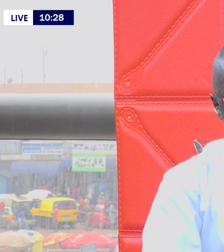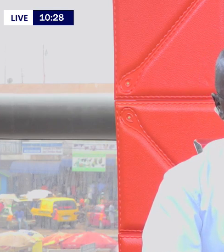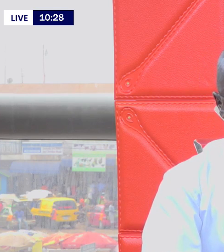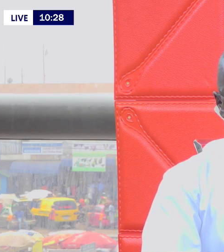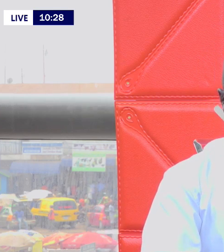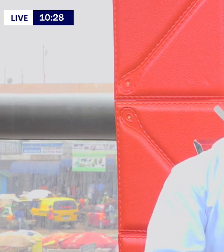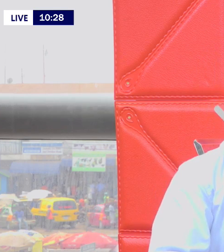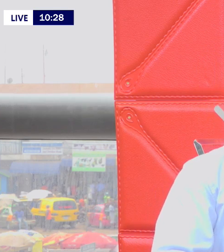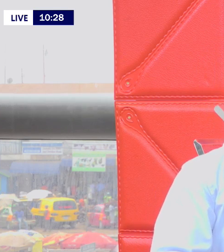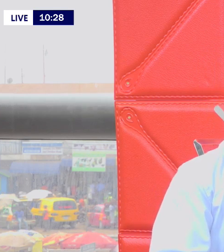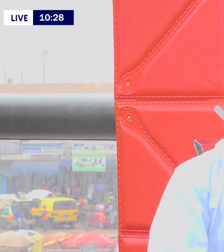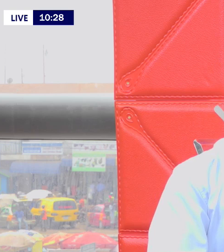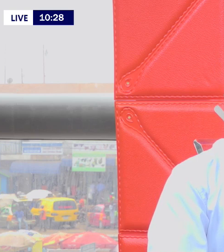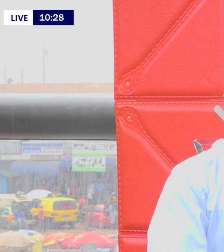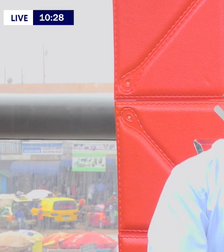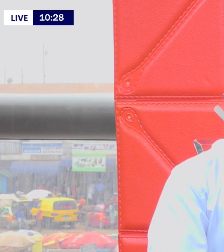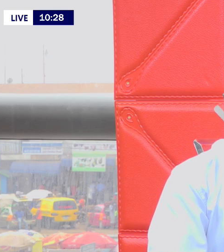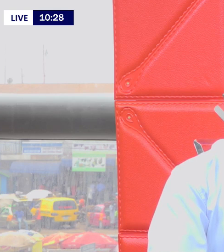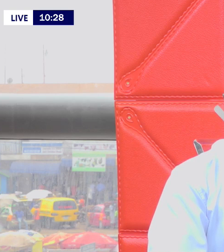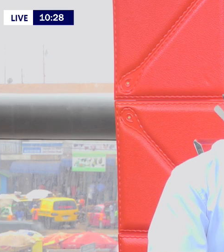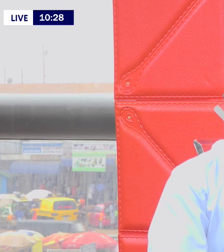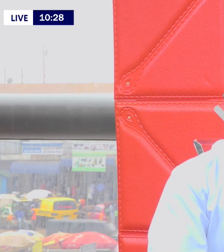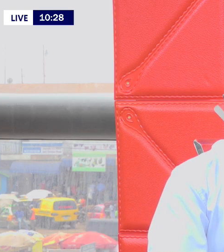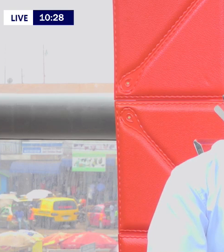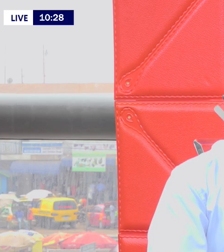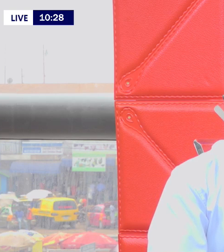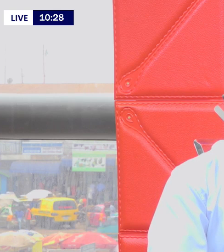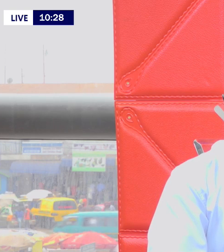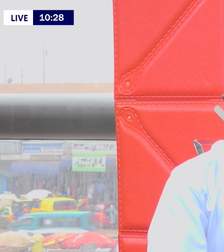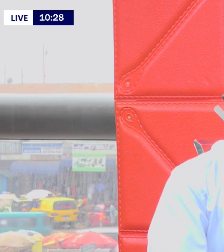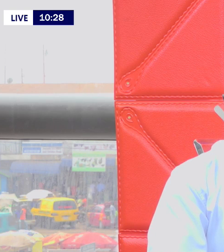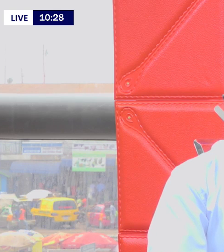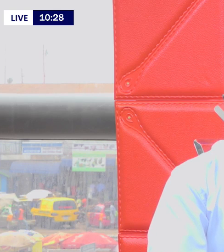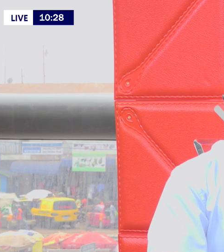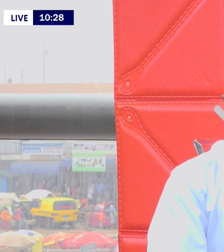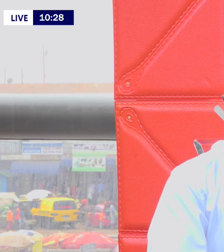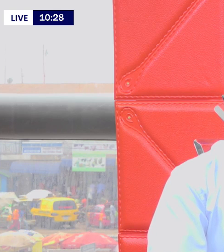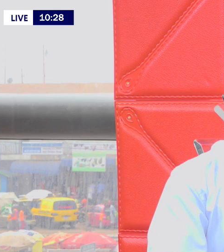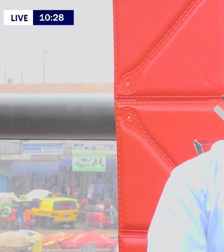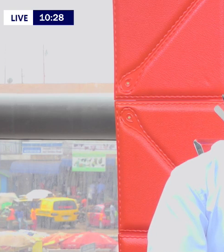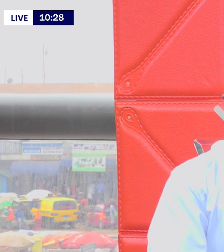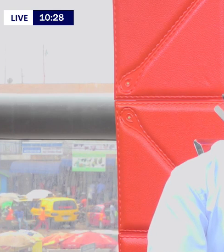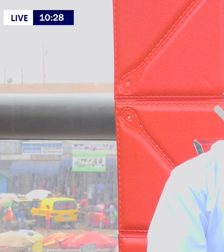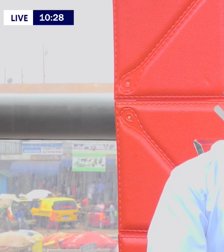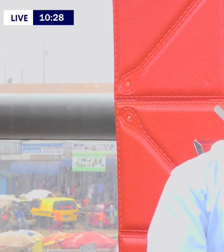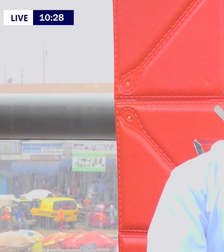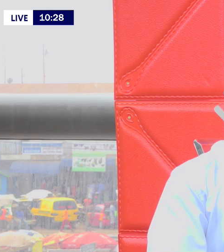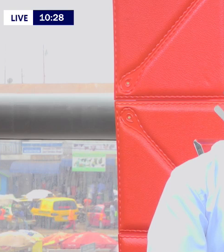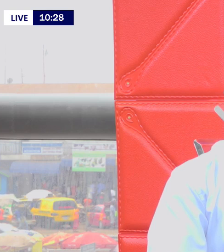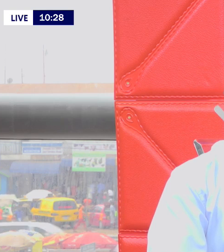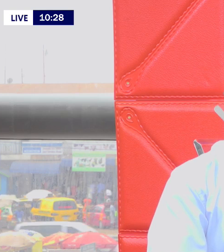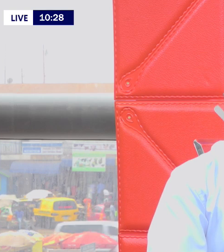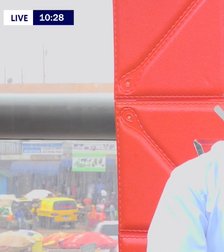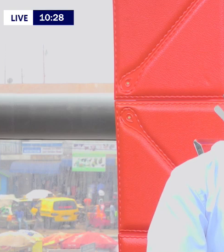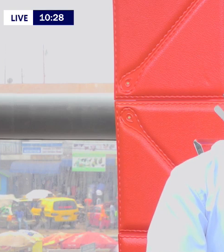is vehemently against the compilation of new voters register. This is then Francis Medasi. Sempa Osunoba